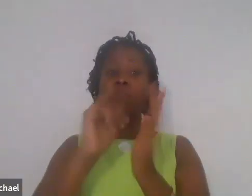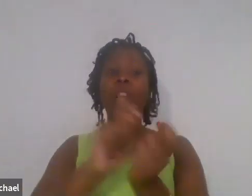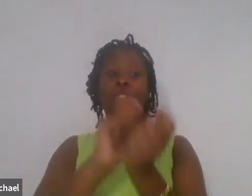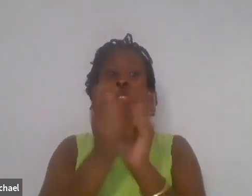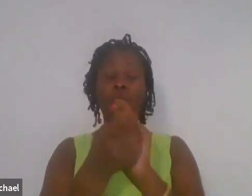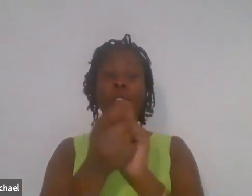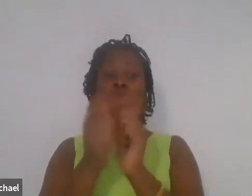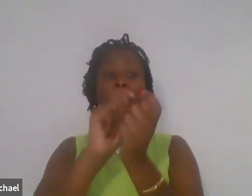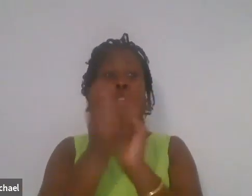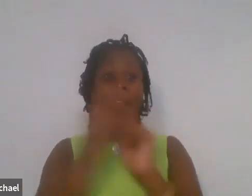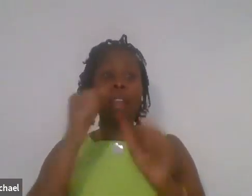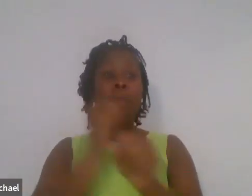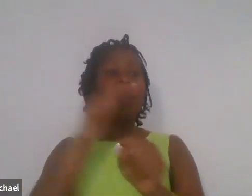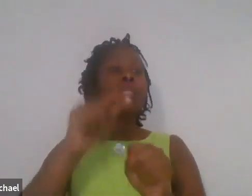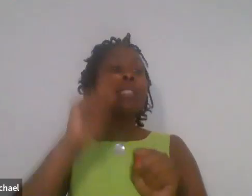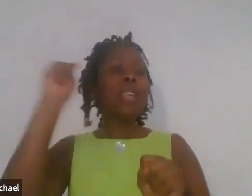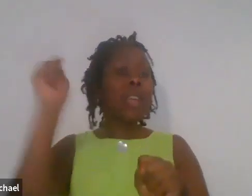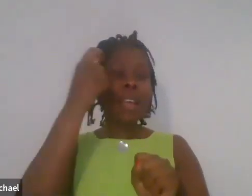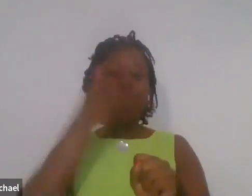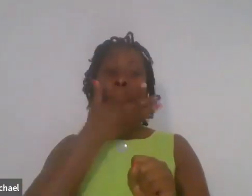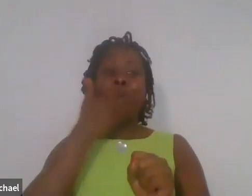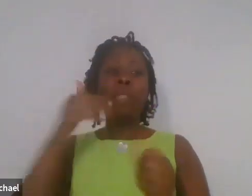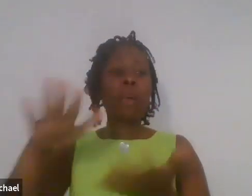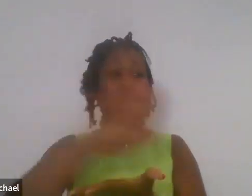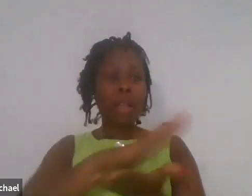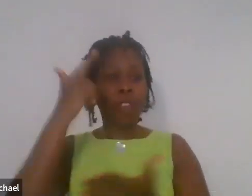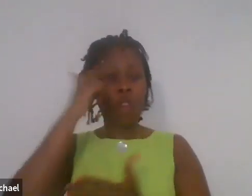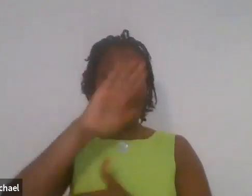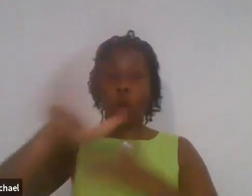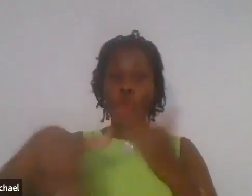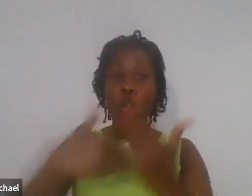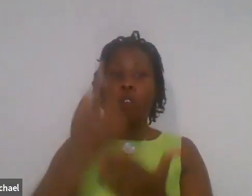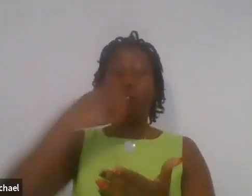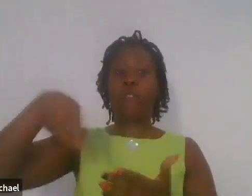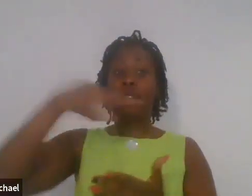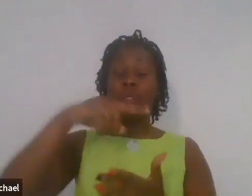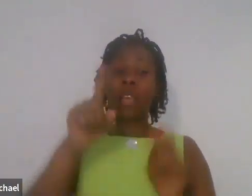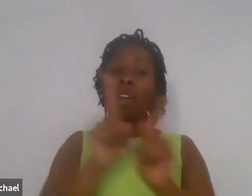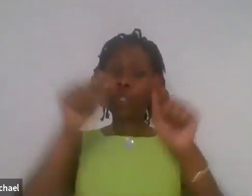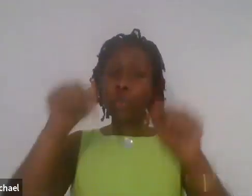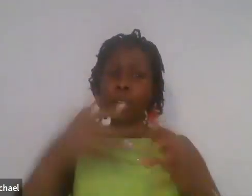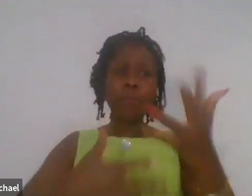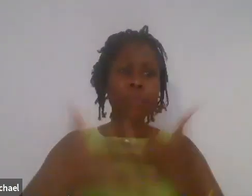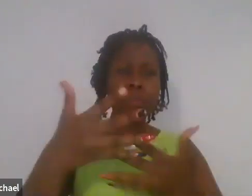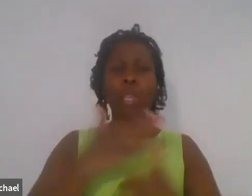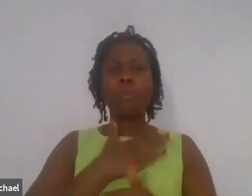innovative, something that can really change and make Kenya a better place for all of us.